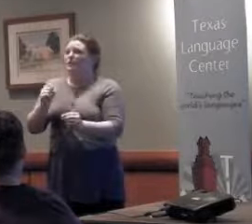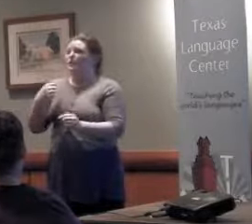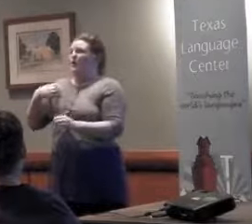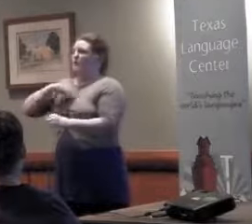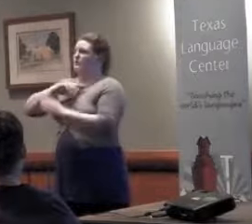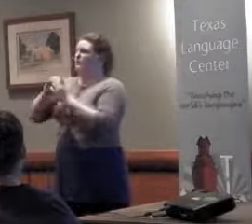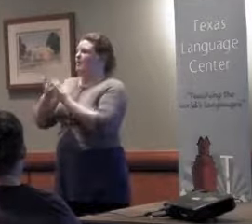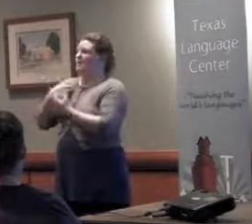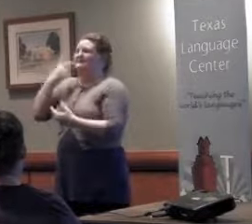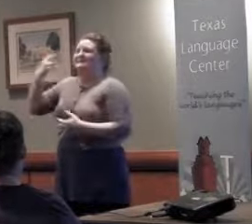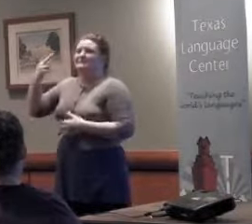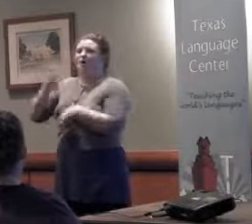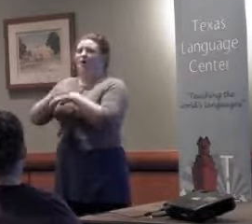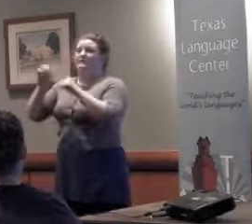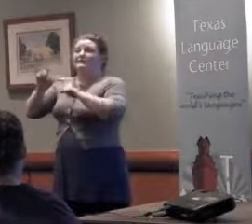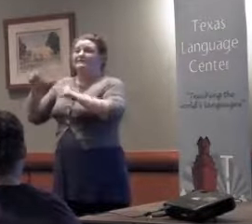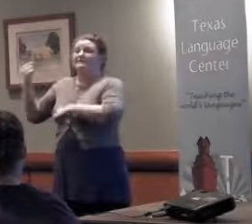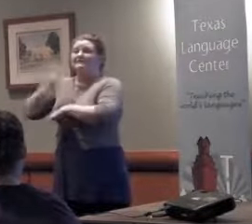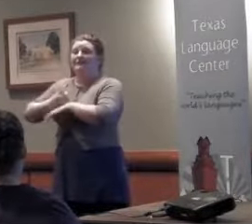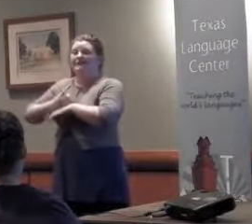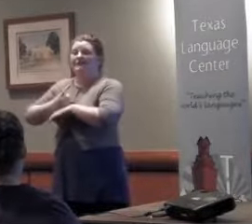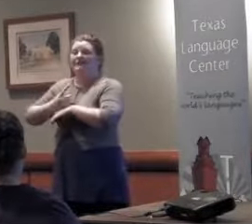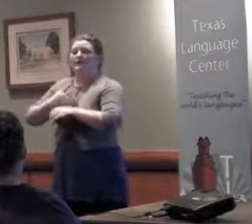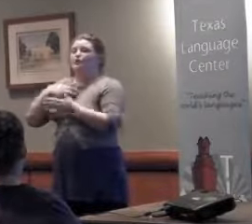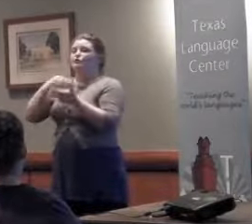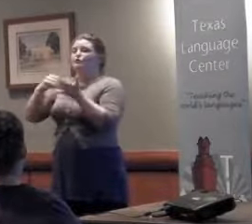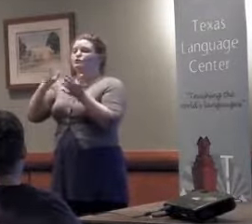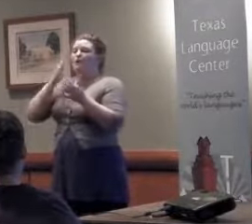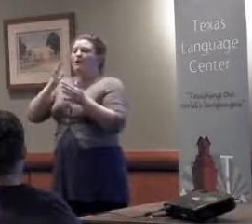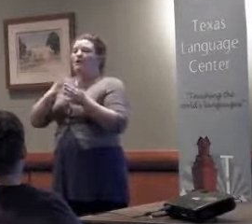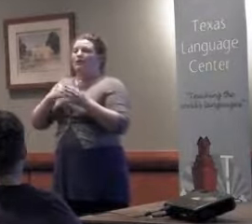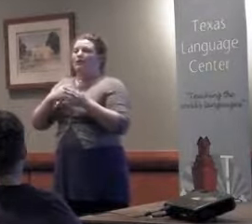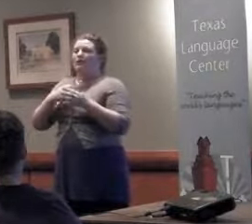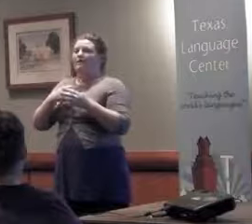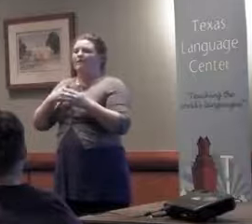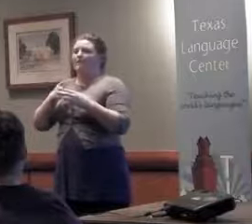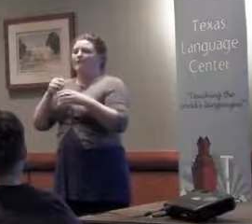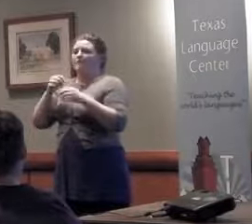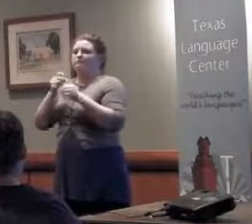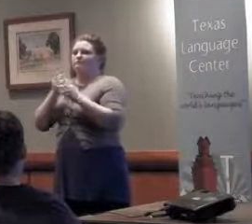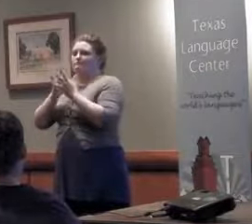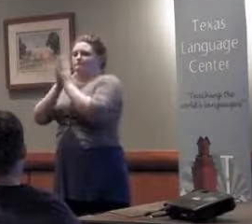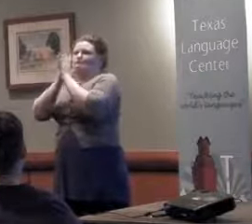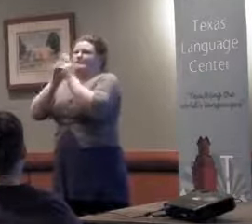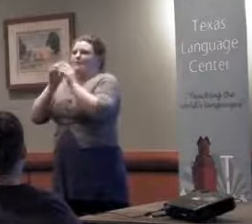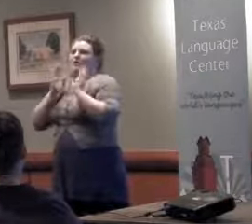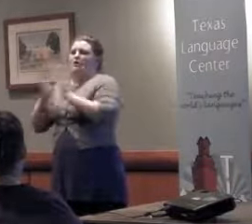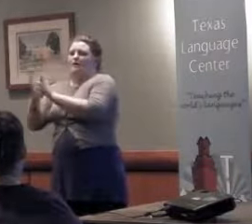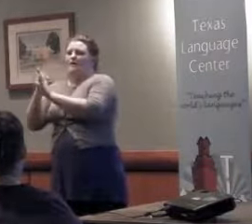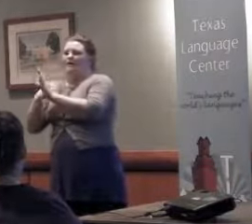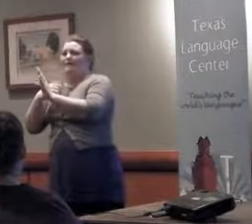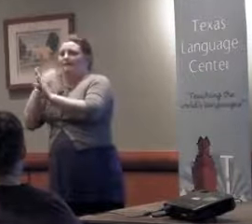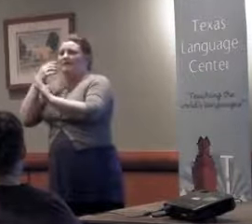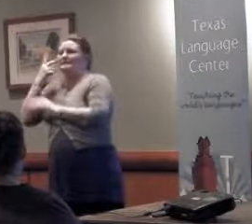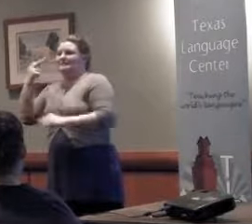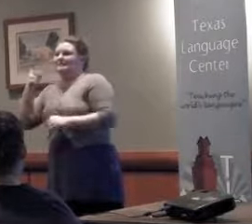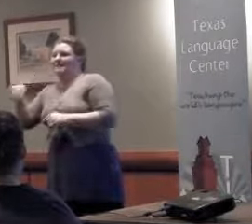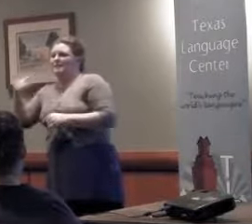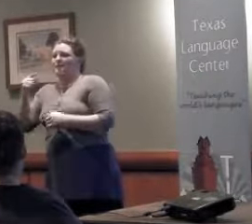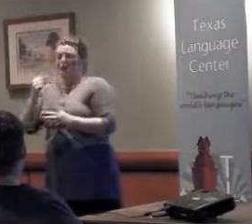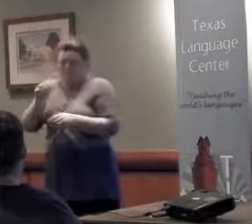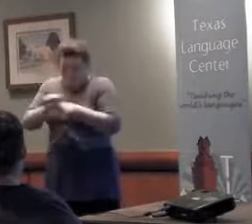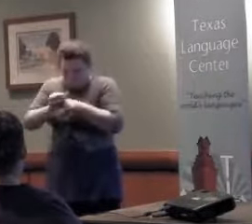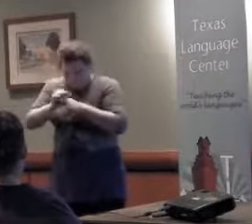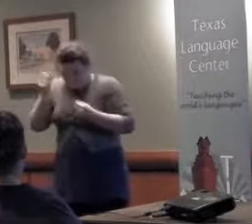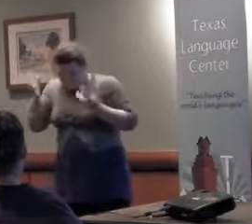we'll see, on test day, kind of students spilling out into the hallway, and you can see them all